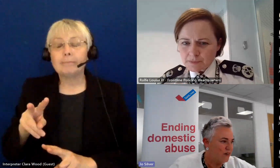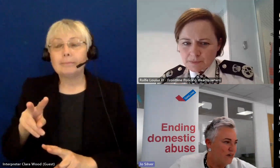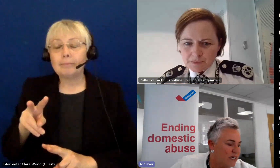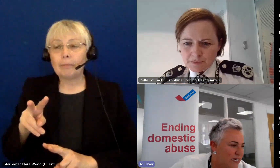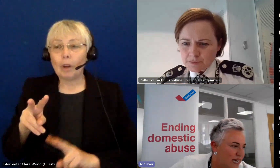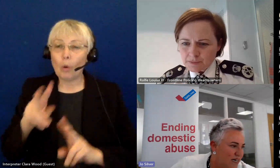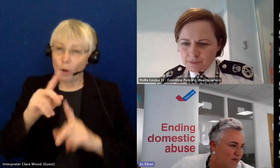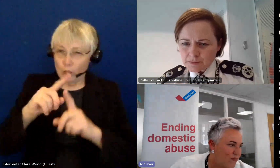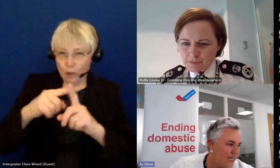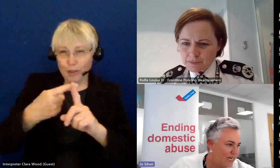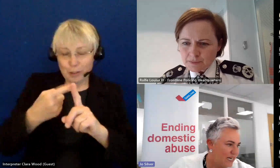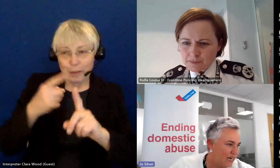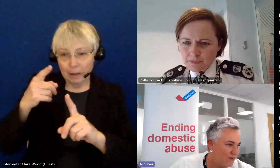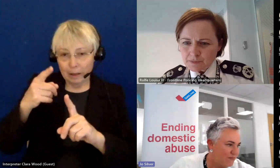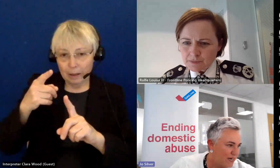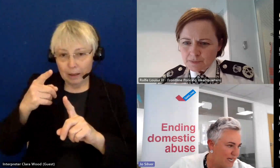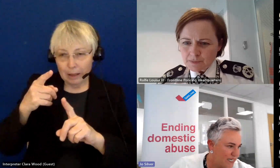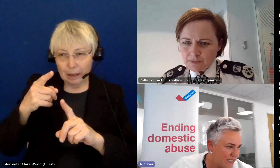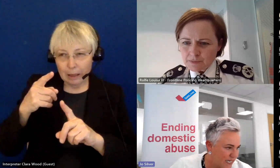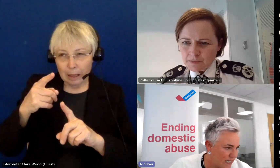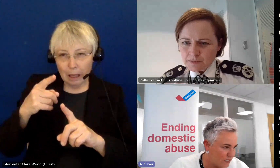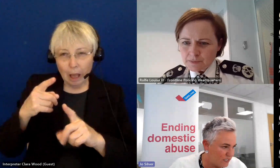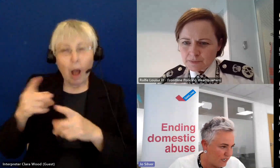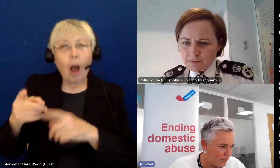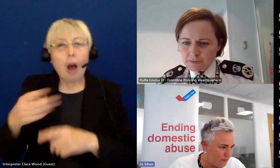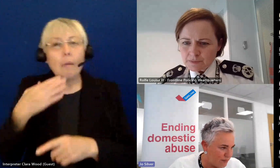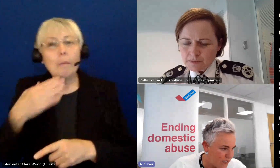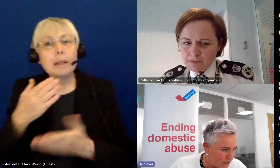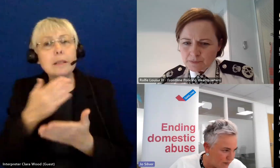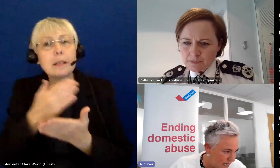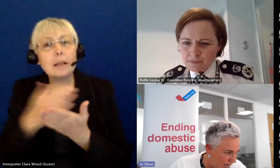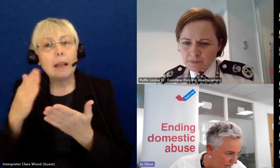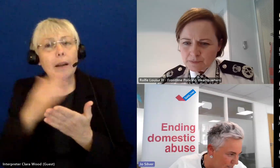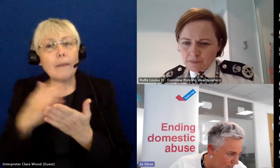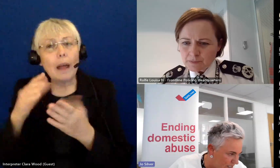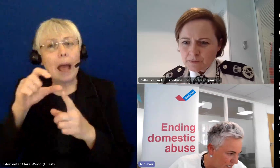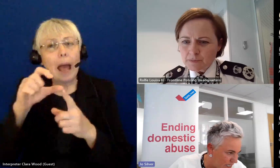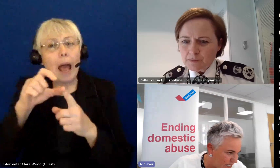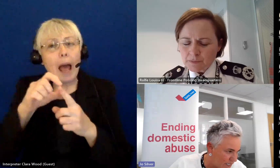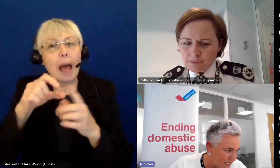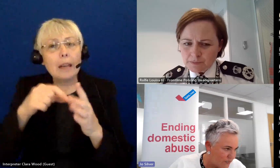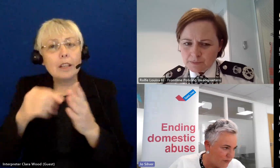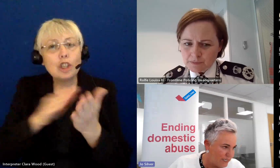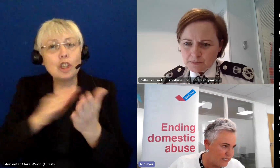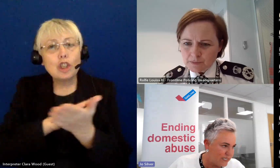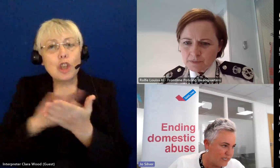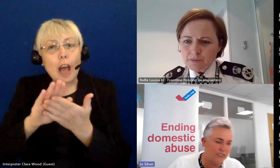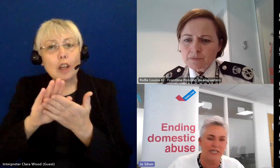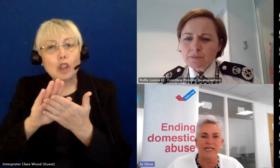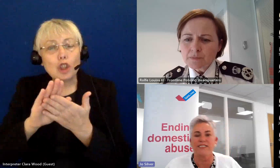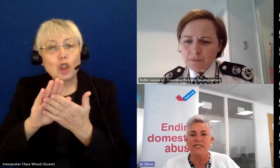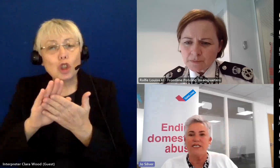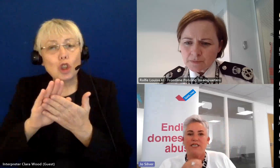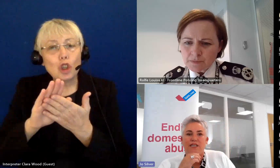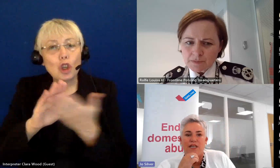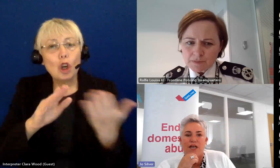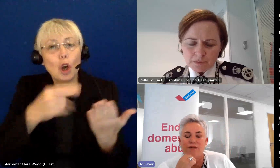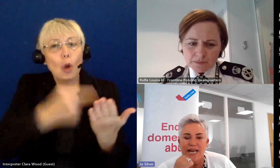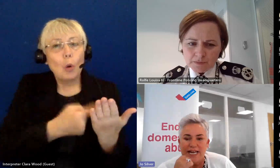Sorry, we've got, can we clarify that the Dash is to be used by agencies, because there's comments in the